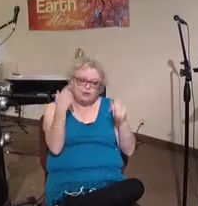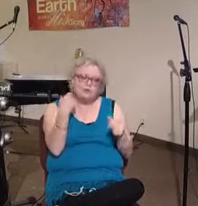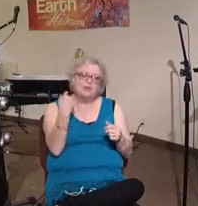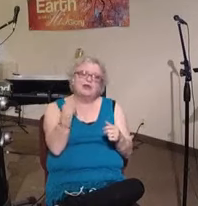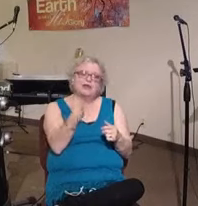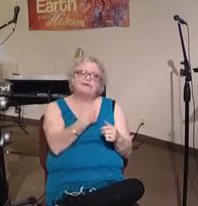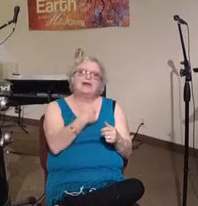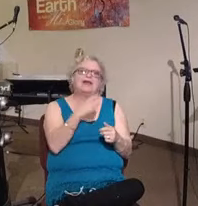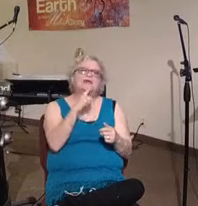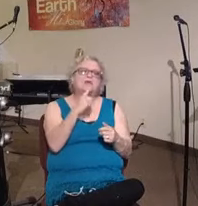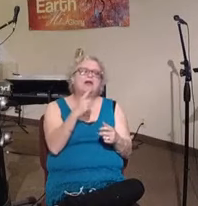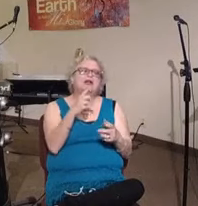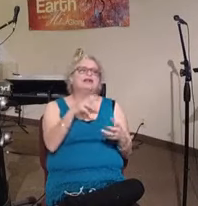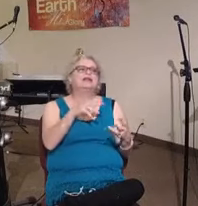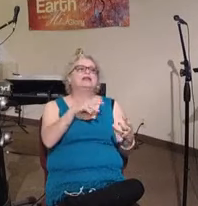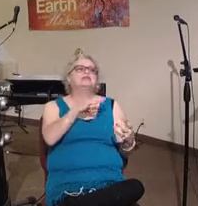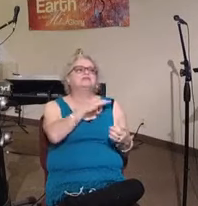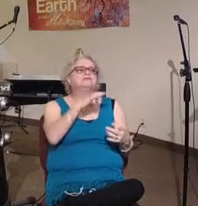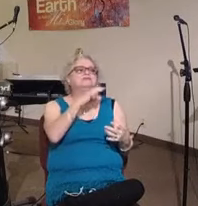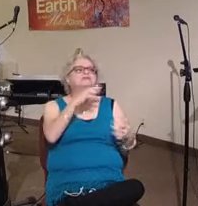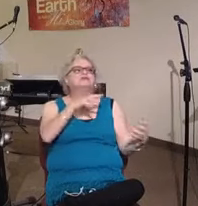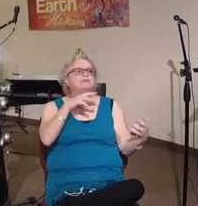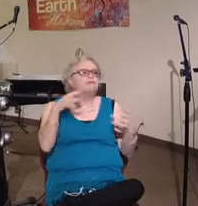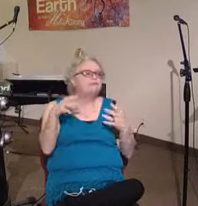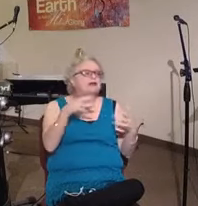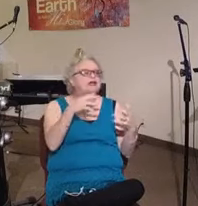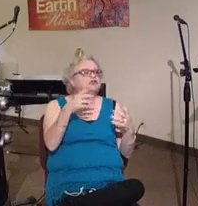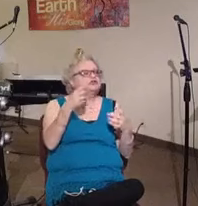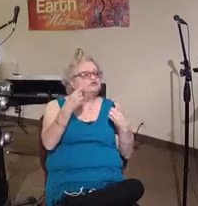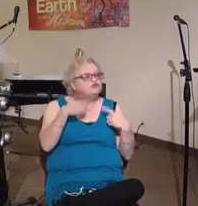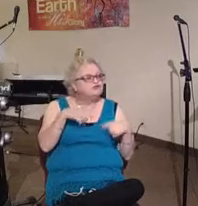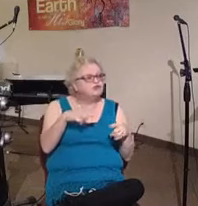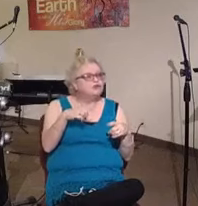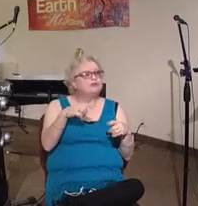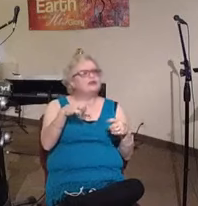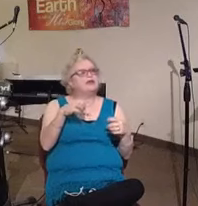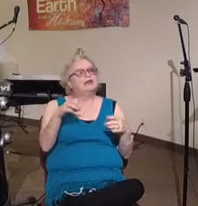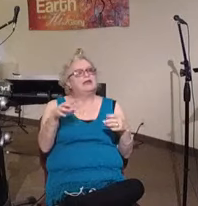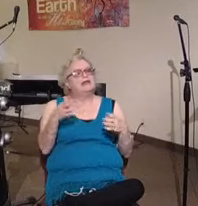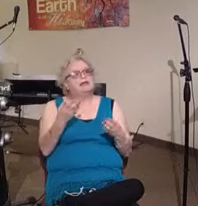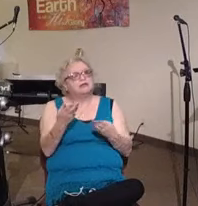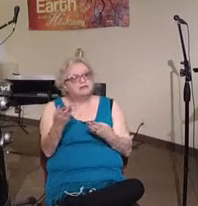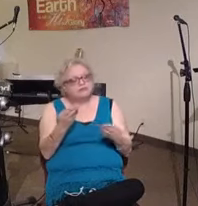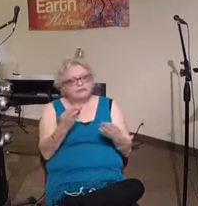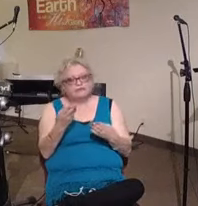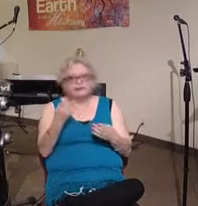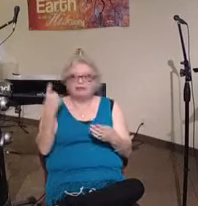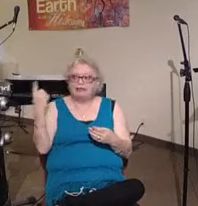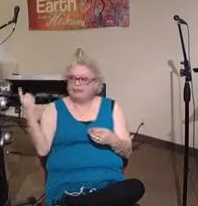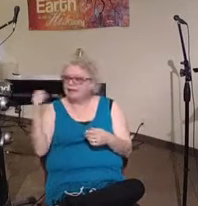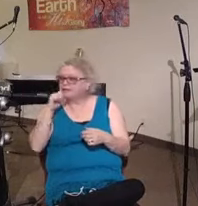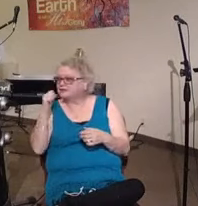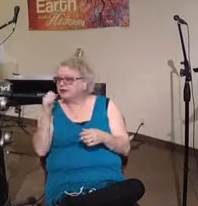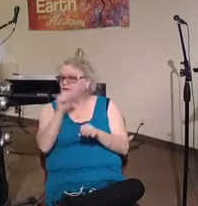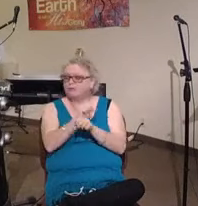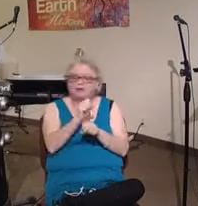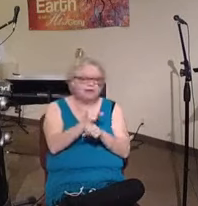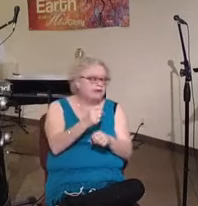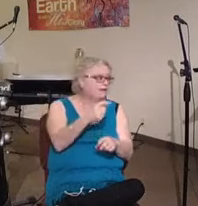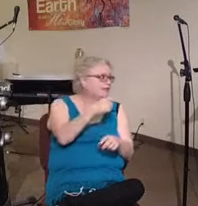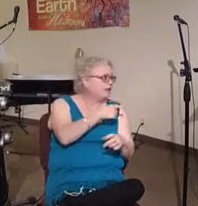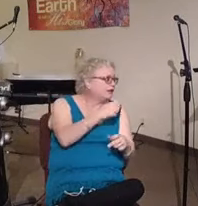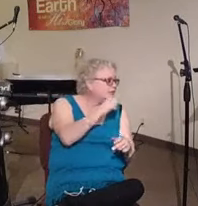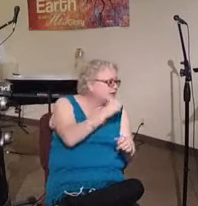on here today in the sanctuary, before the service, during the service. This thing's not working, that thing's not working, whatever. We're still here